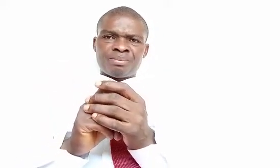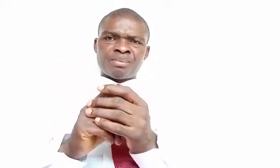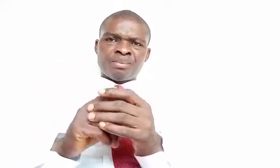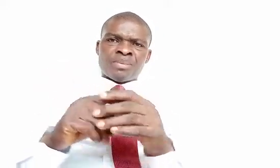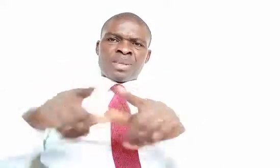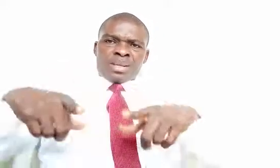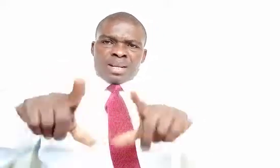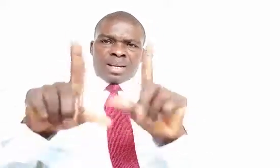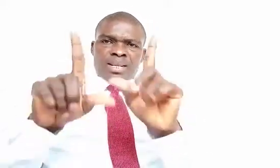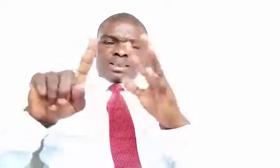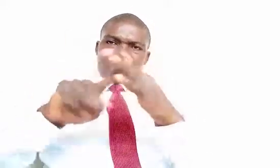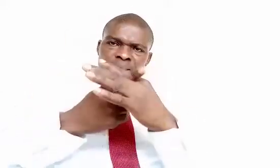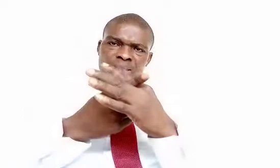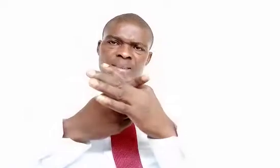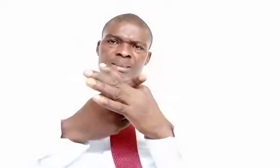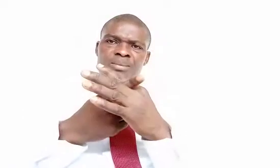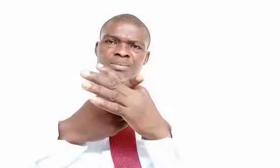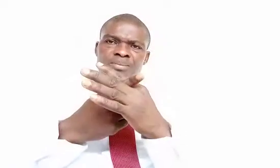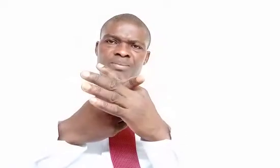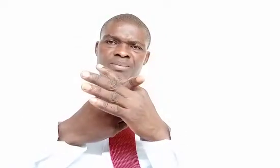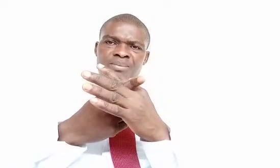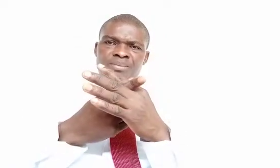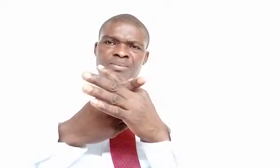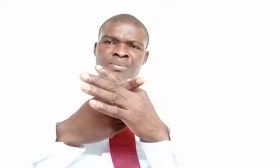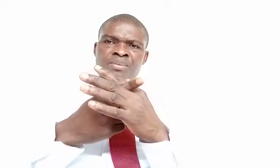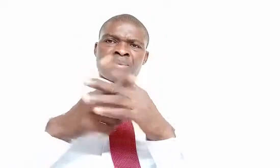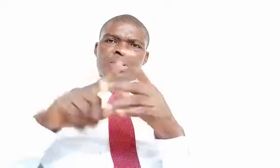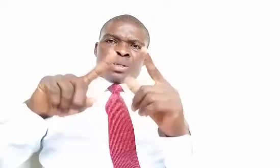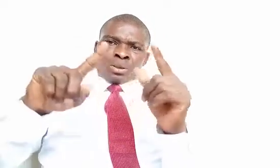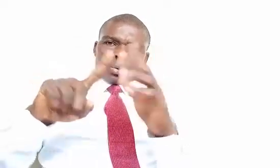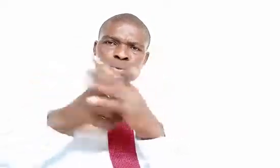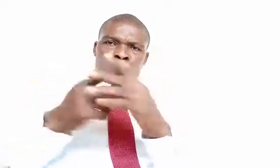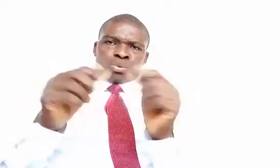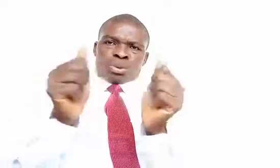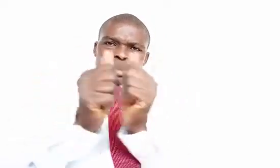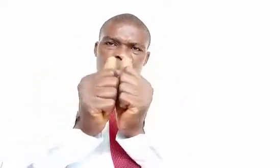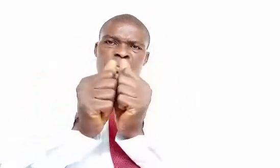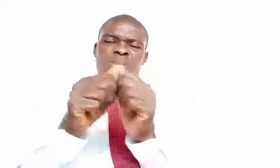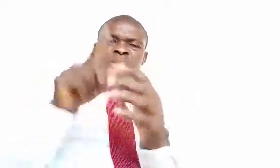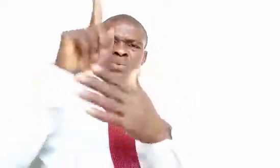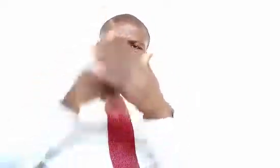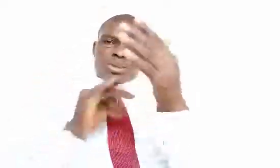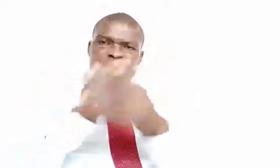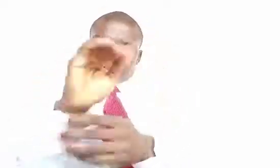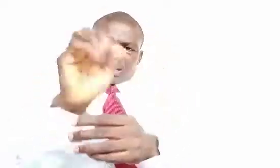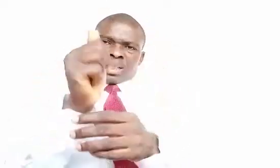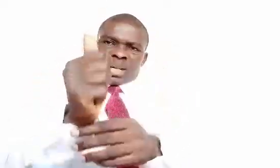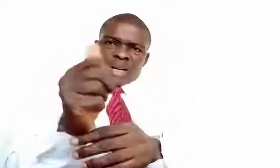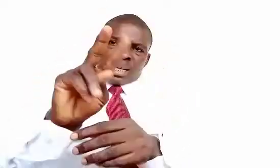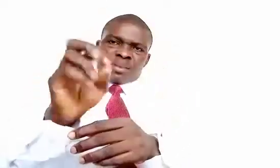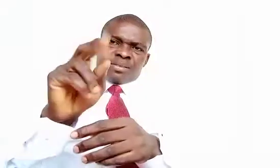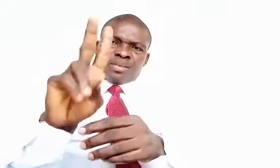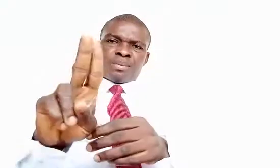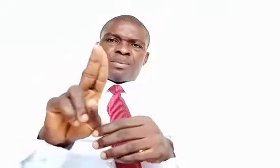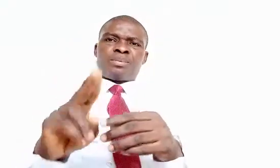get started. To begin with, what are adverbs? Hope you still remember